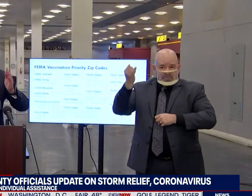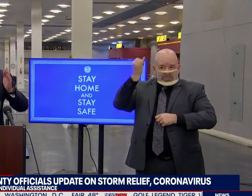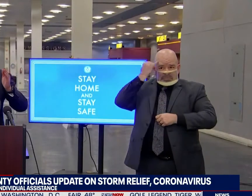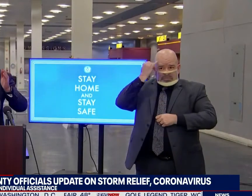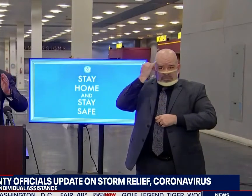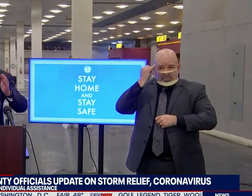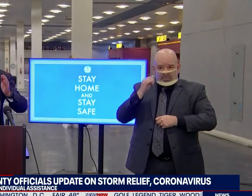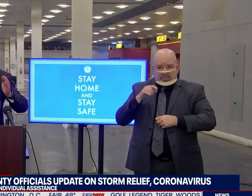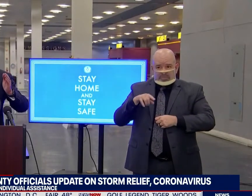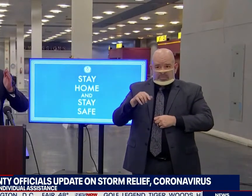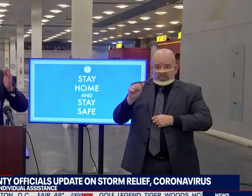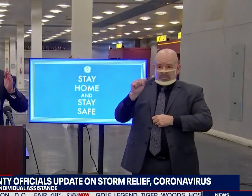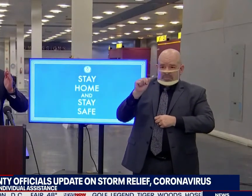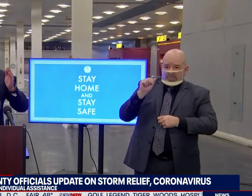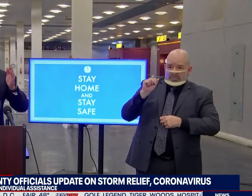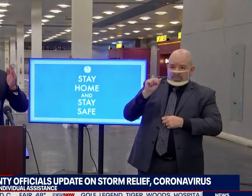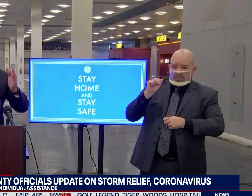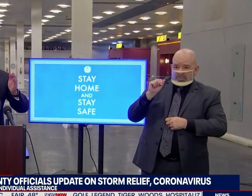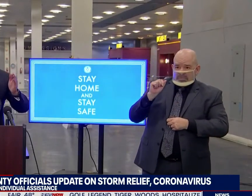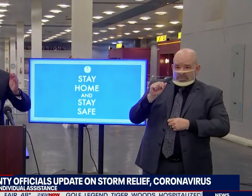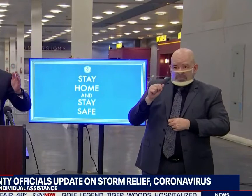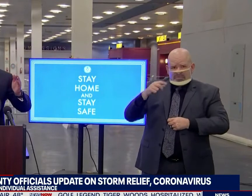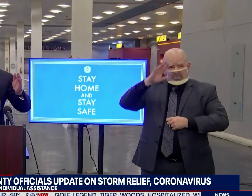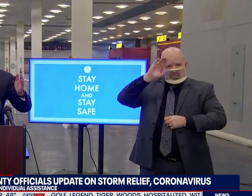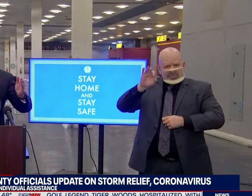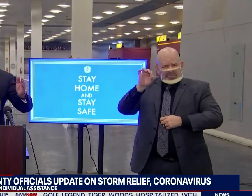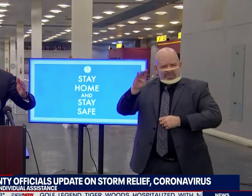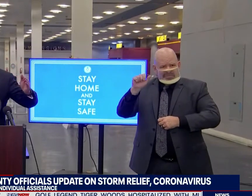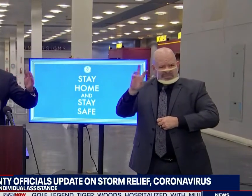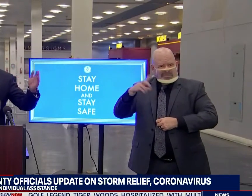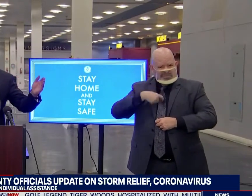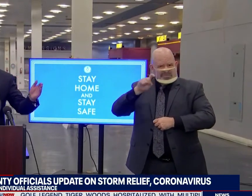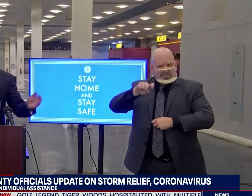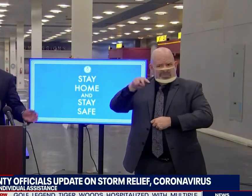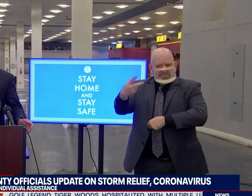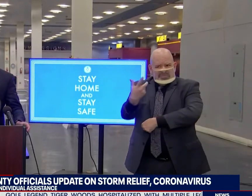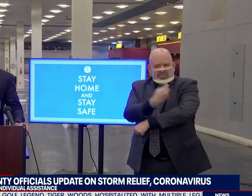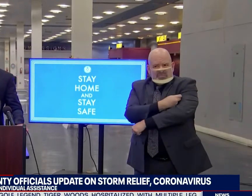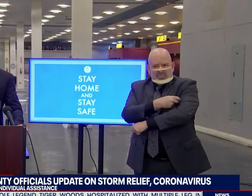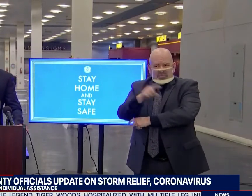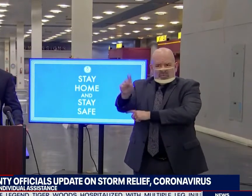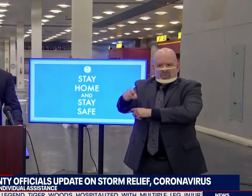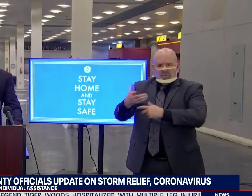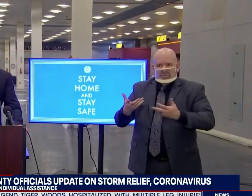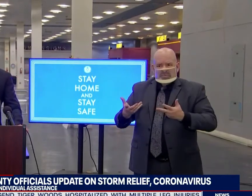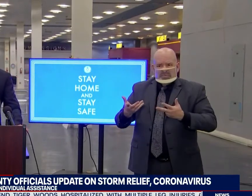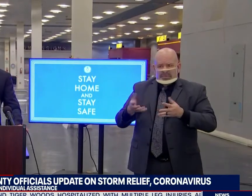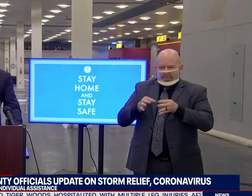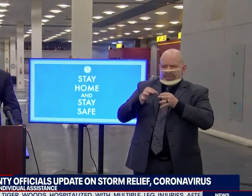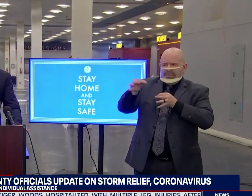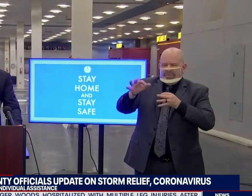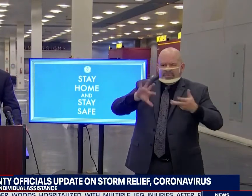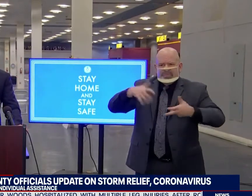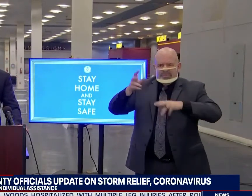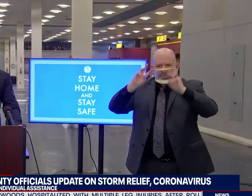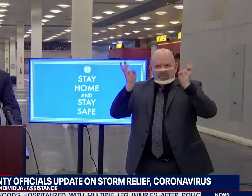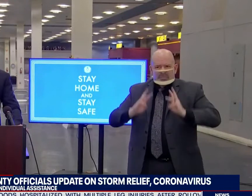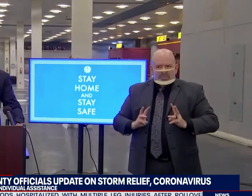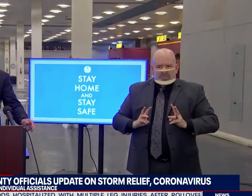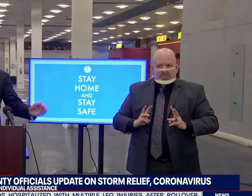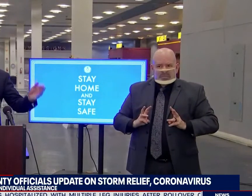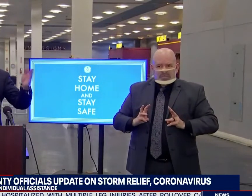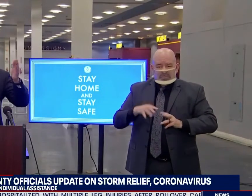whose second shot was due Tuesday February 16th or earlier. Um the next day